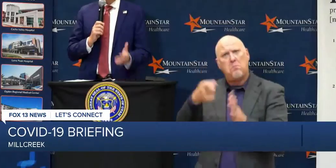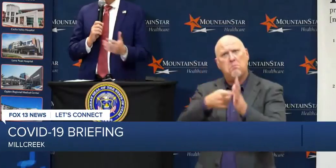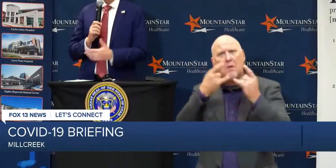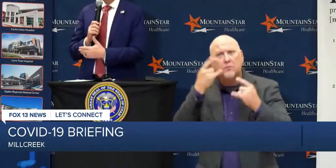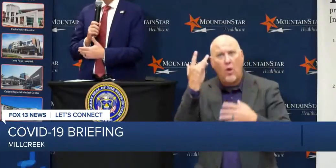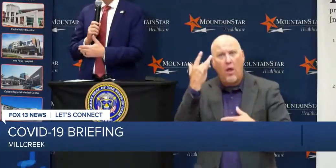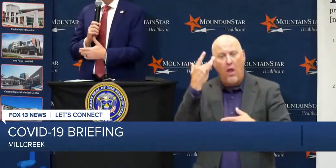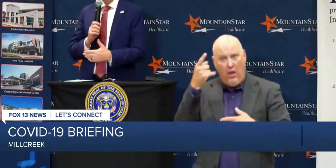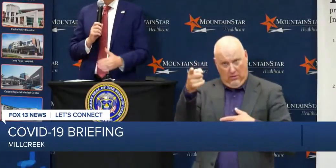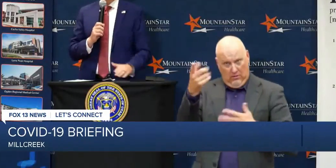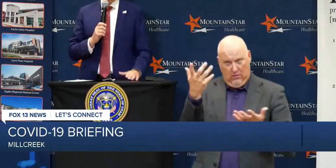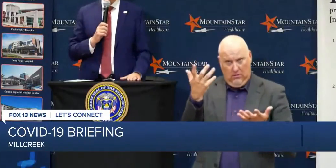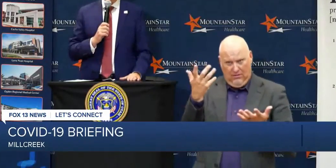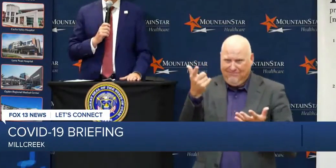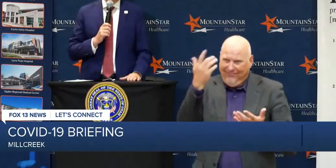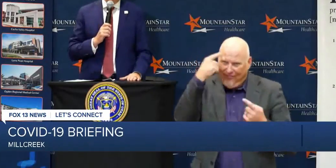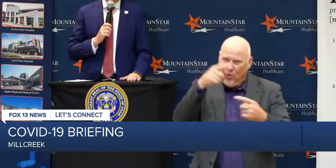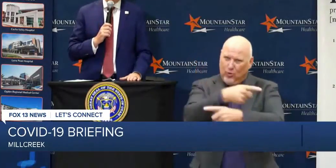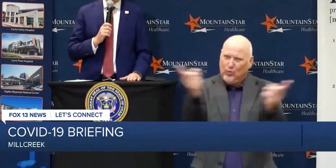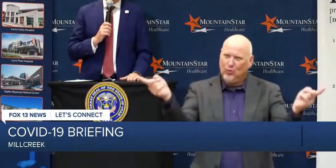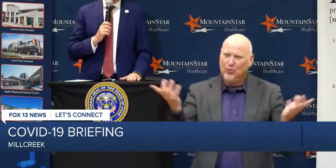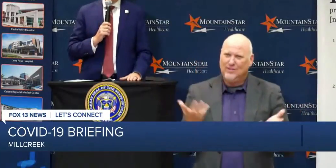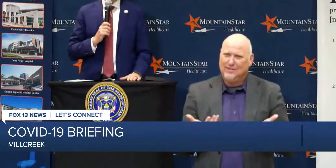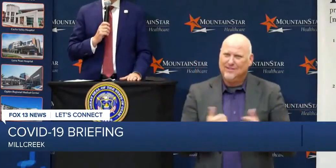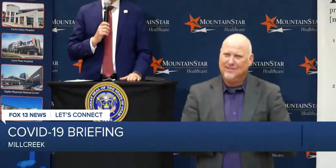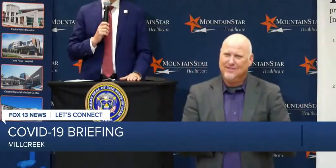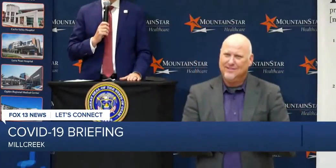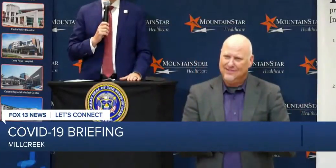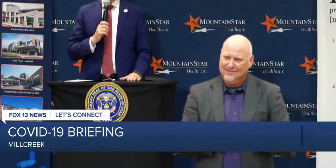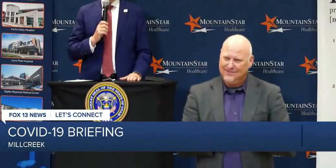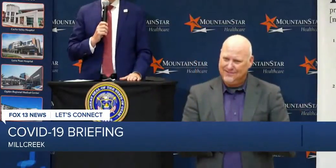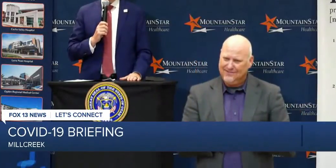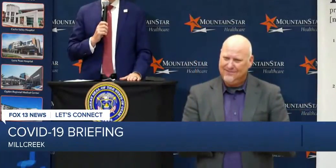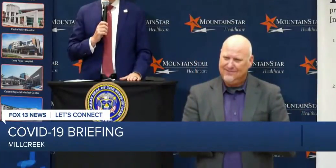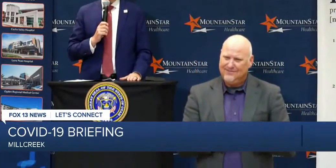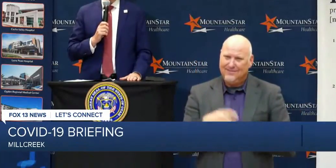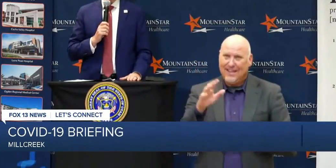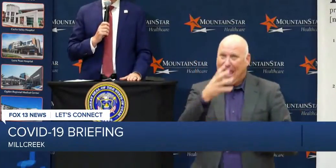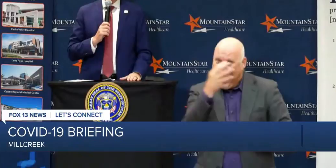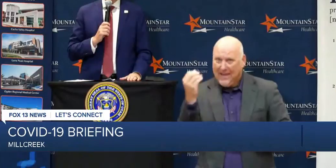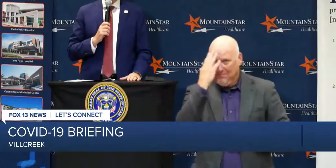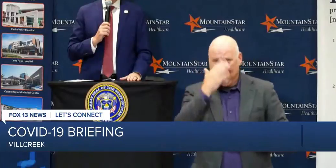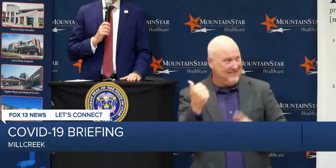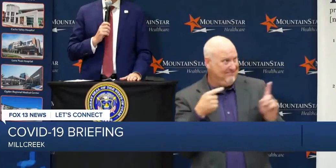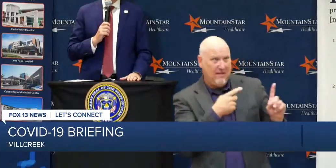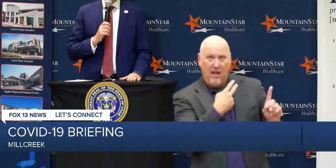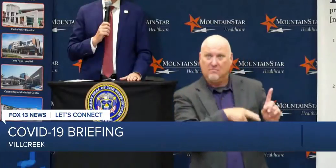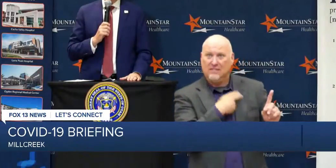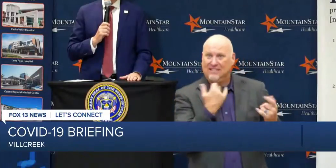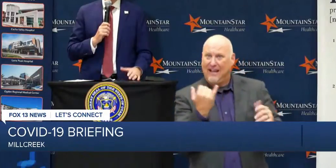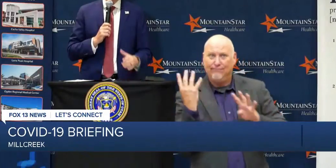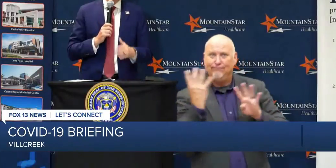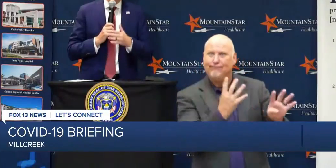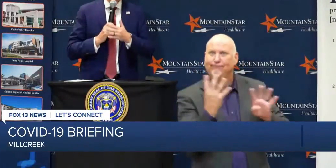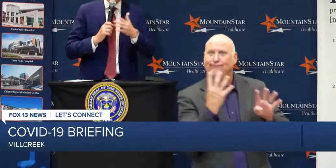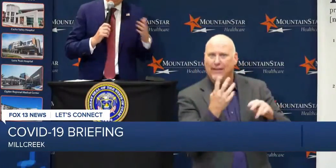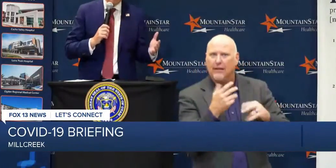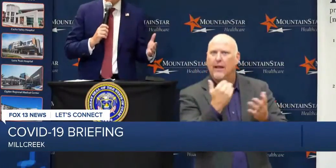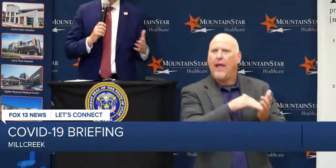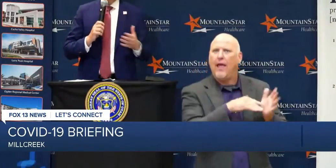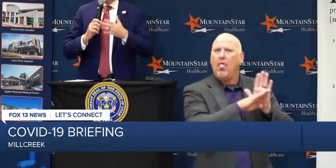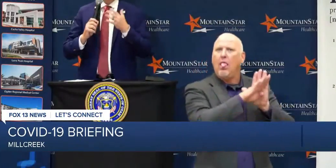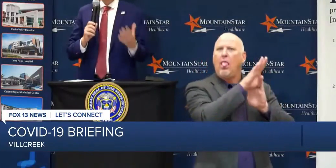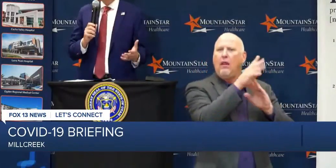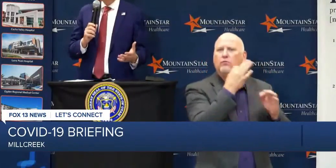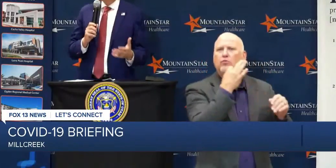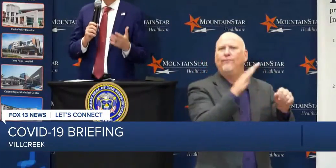this because our hospitals are filling up, and we're going to hear more about that. We had throughout